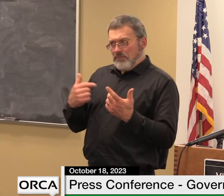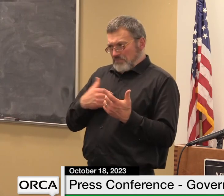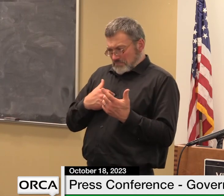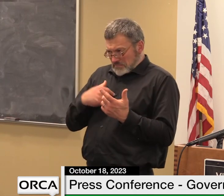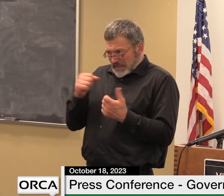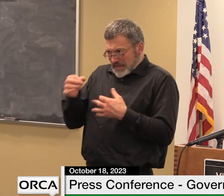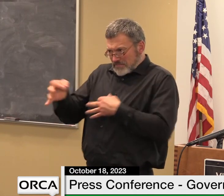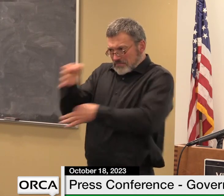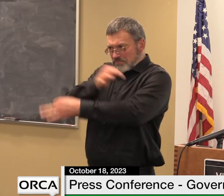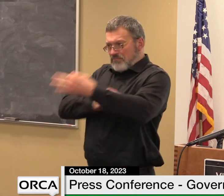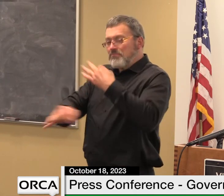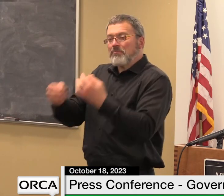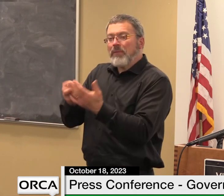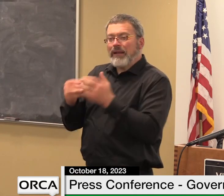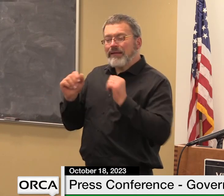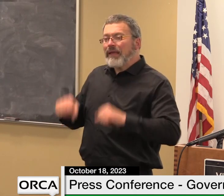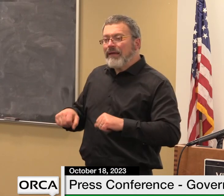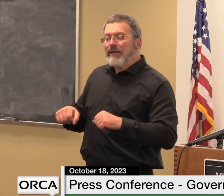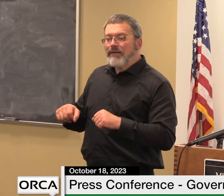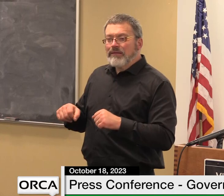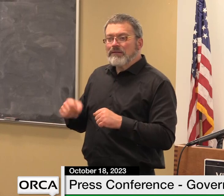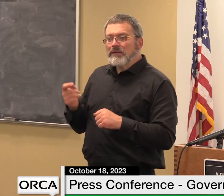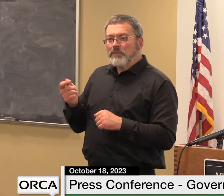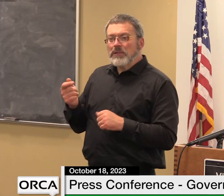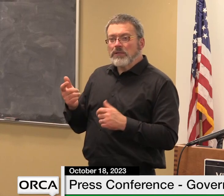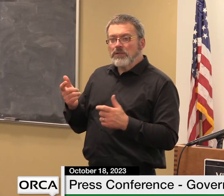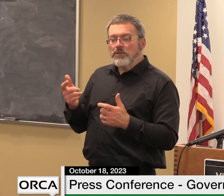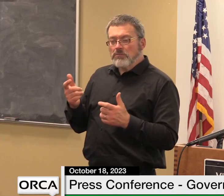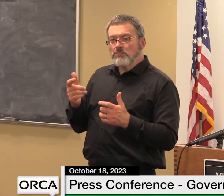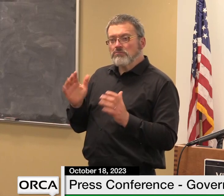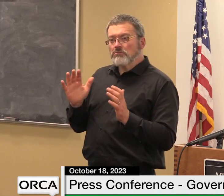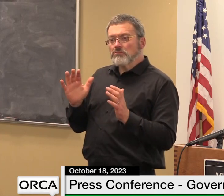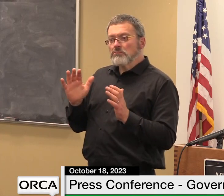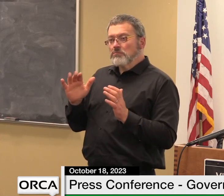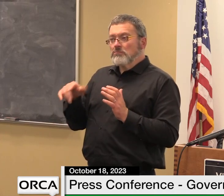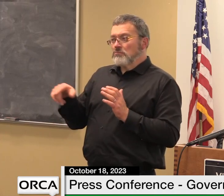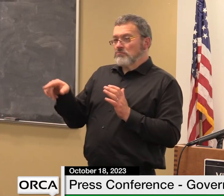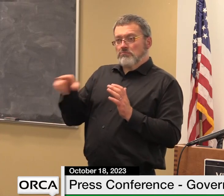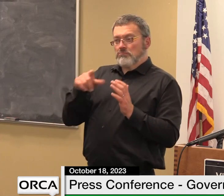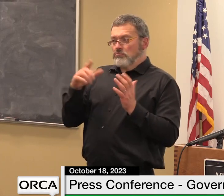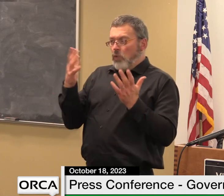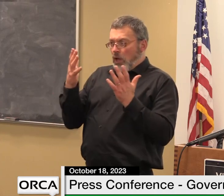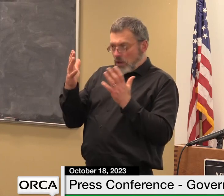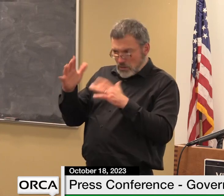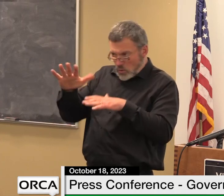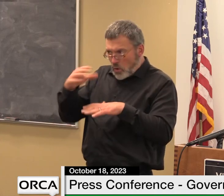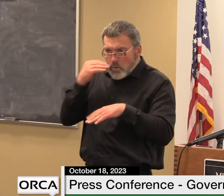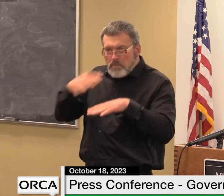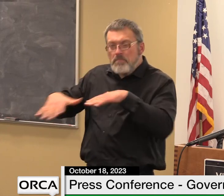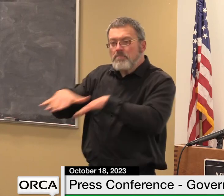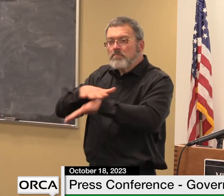can assist you with updated your status and providing additional funding.